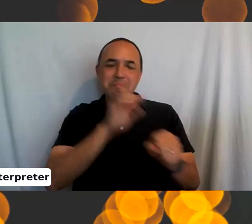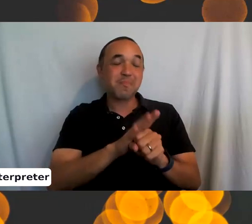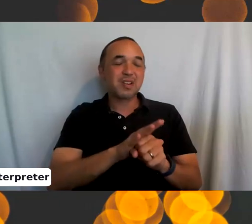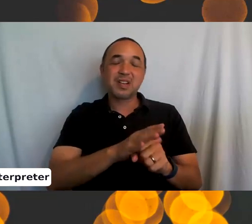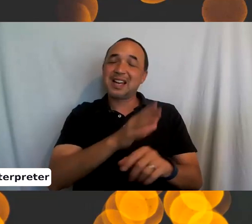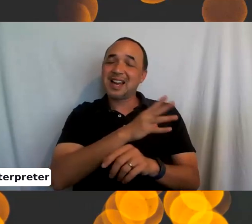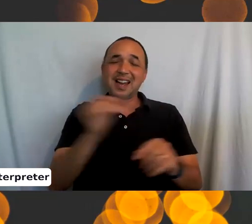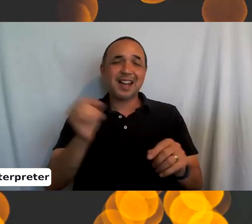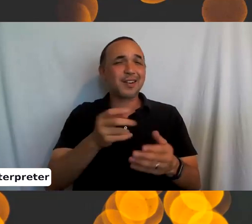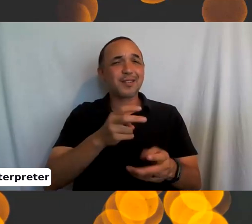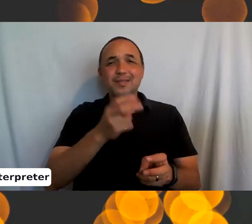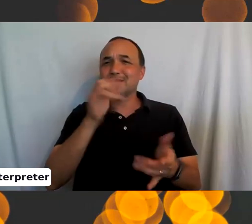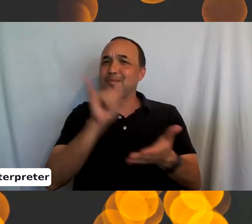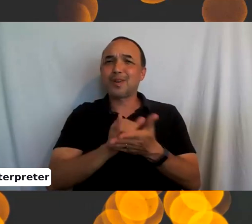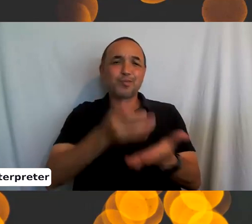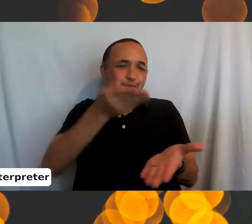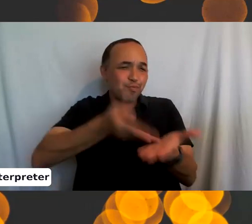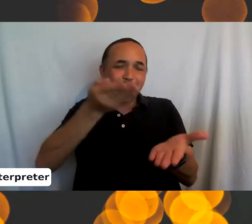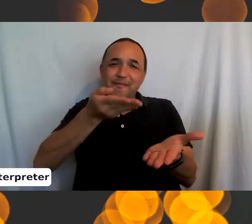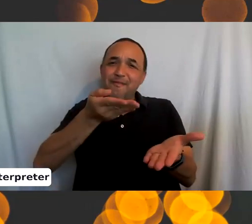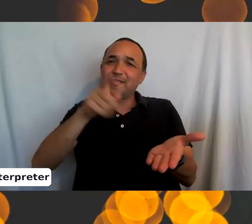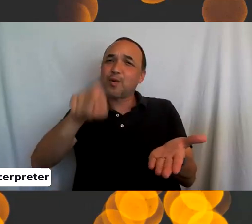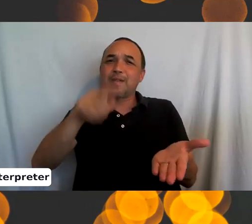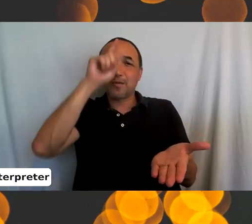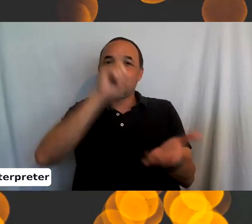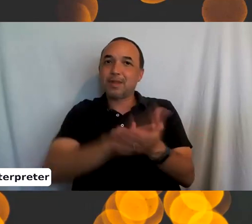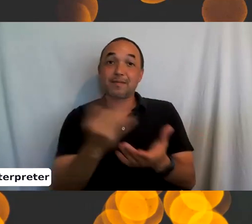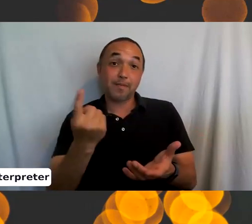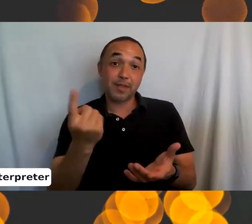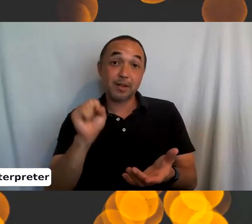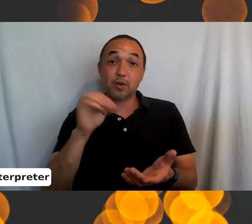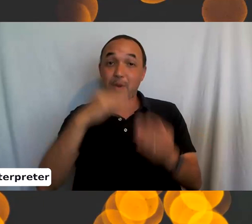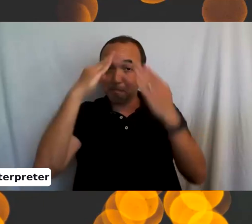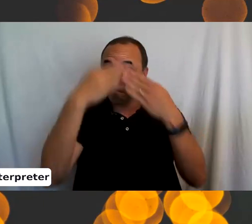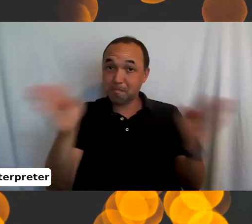belief system. So I am open to everyone's ideas and theories on this.